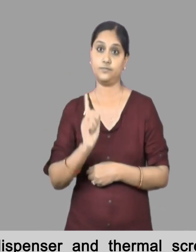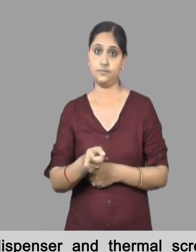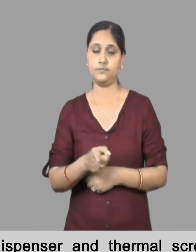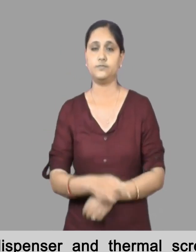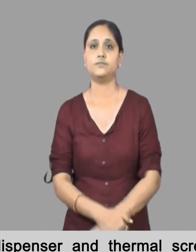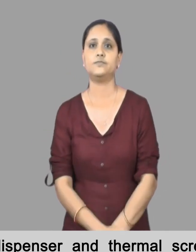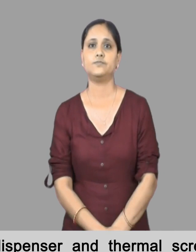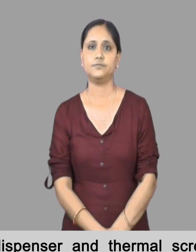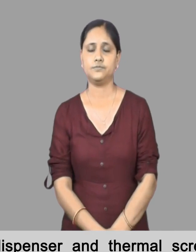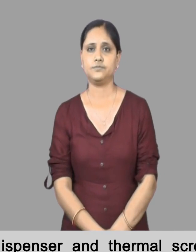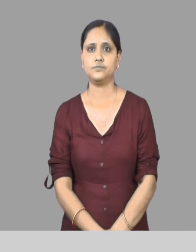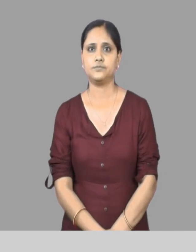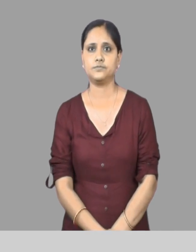at the entrance.